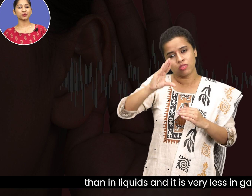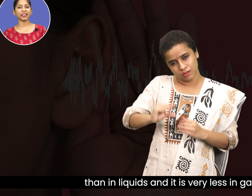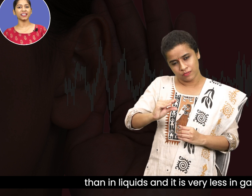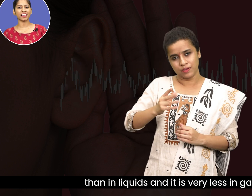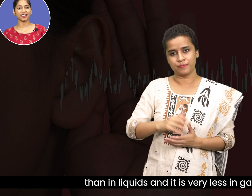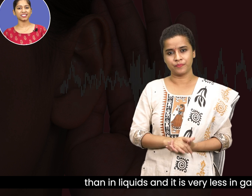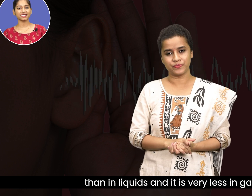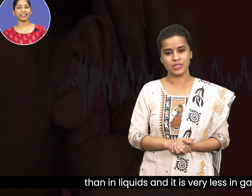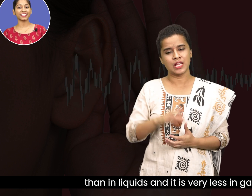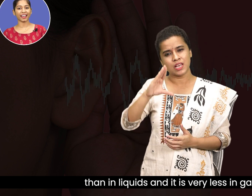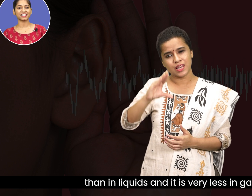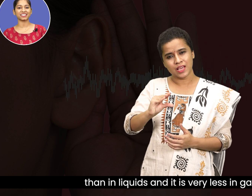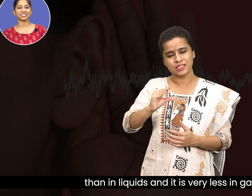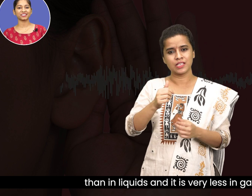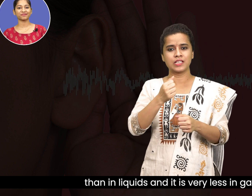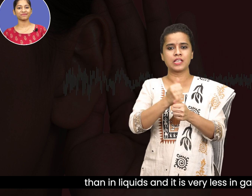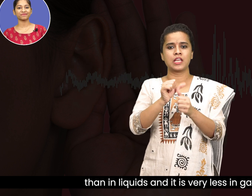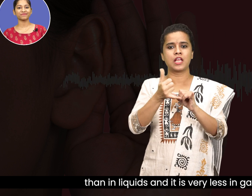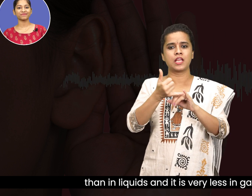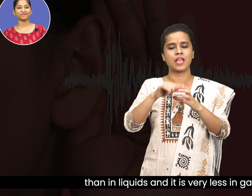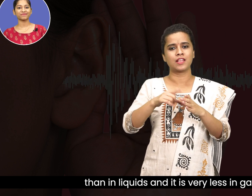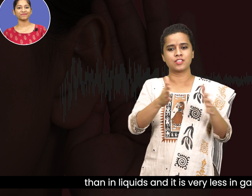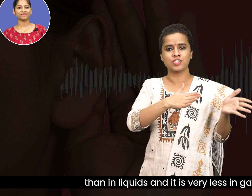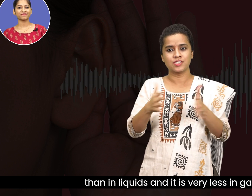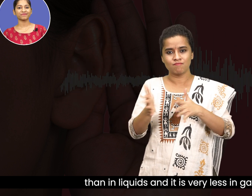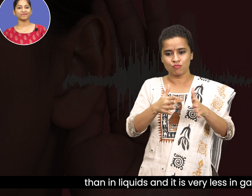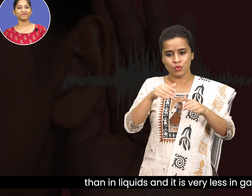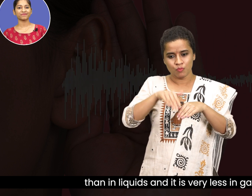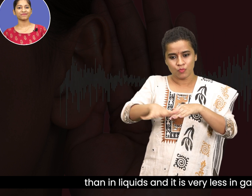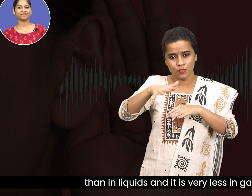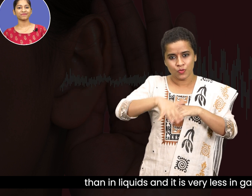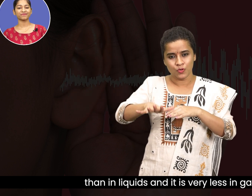it is very less in gases.